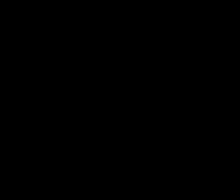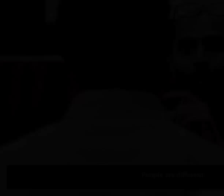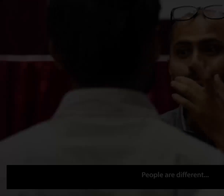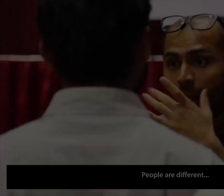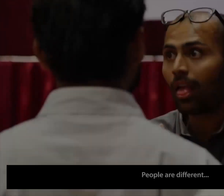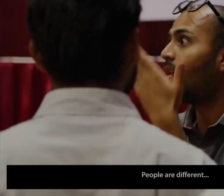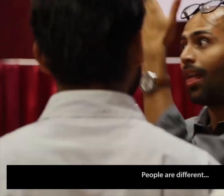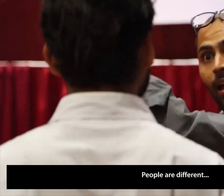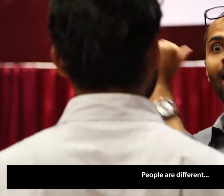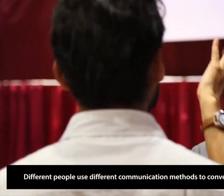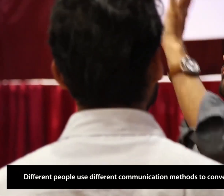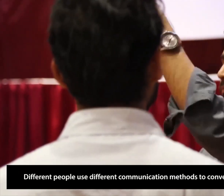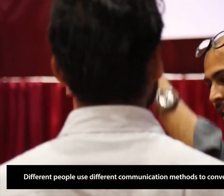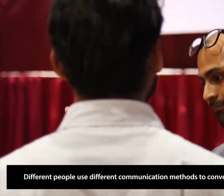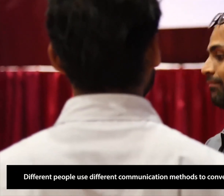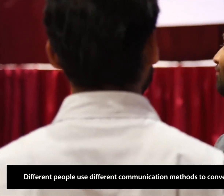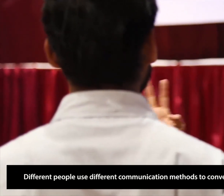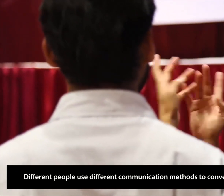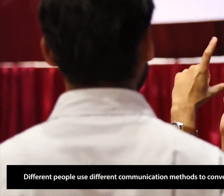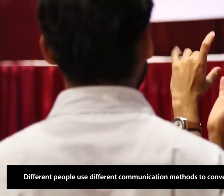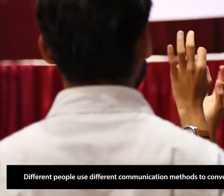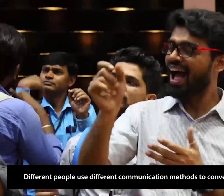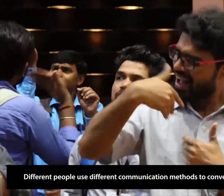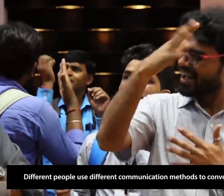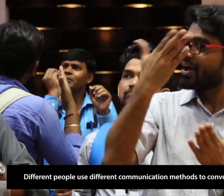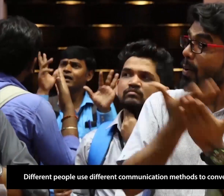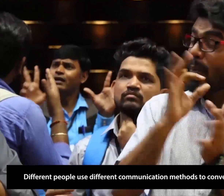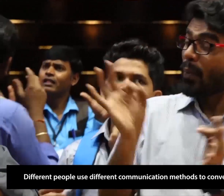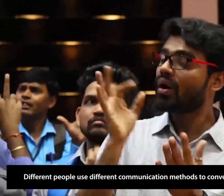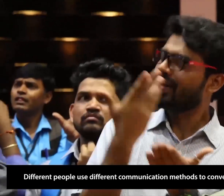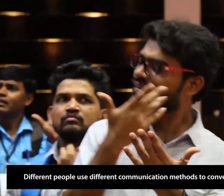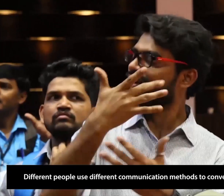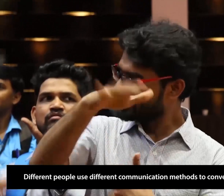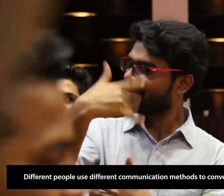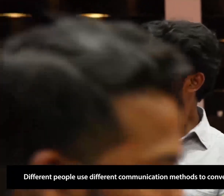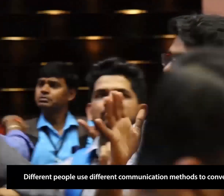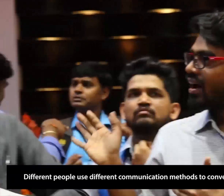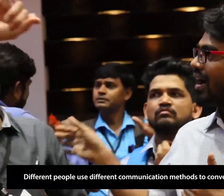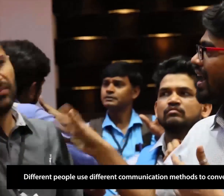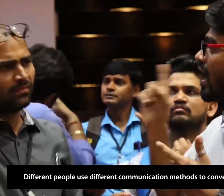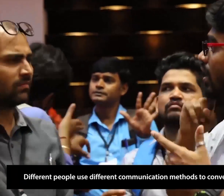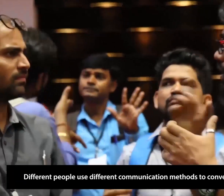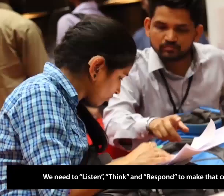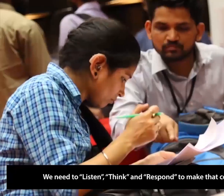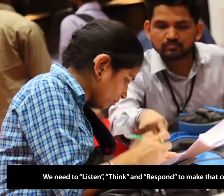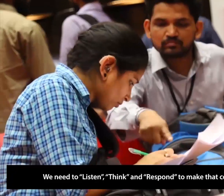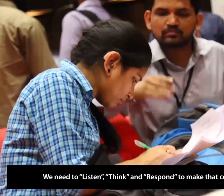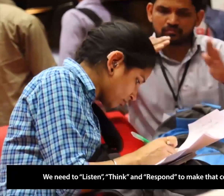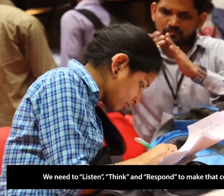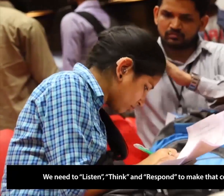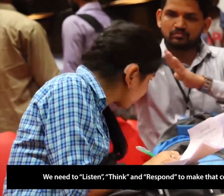People are different. Different people use different communication methods to convey messages to get their work done. When communicating we need to